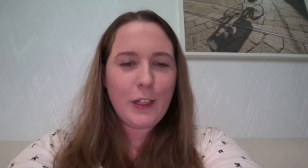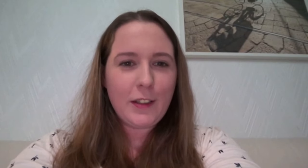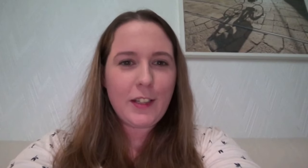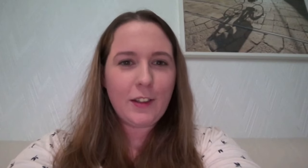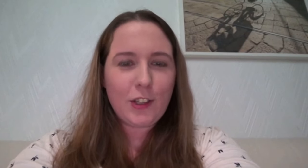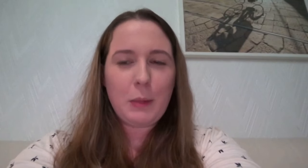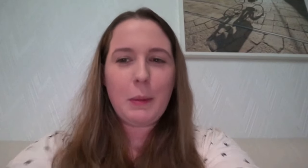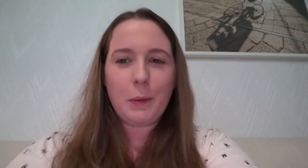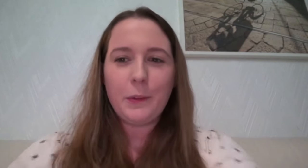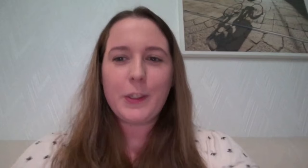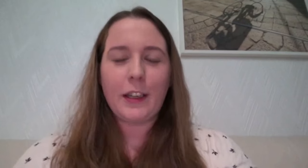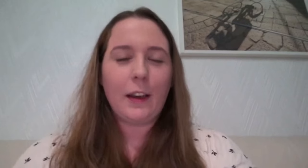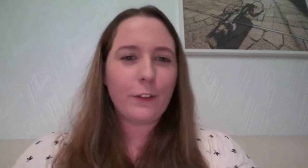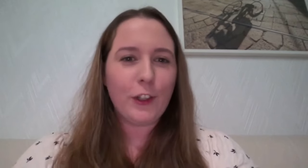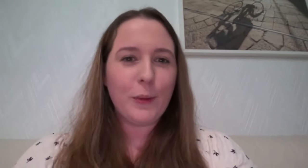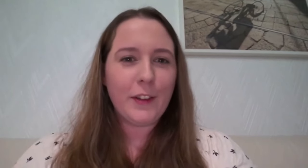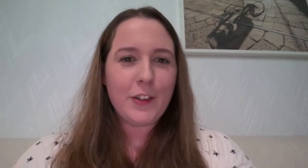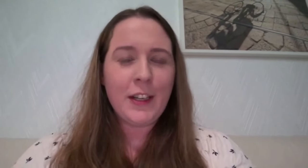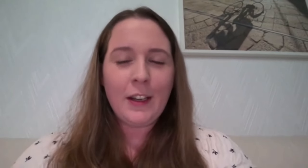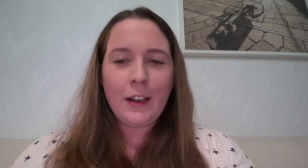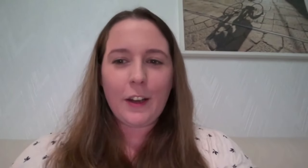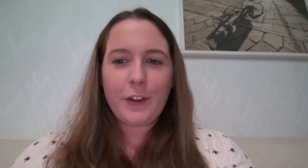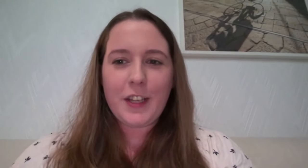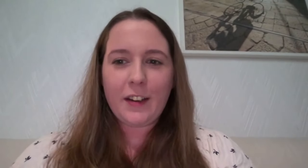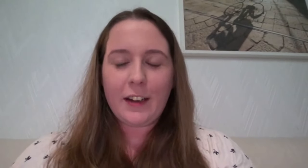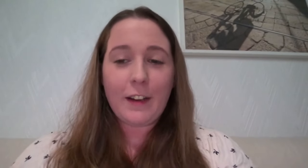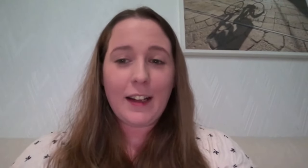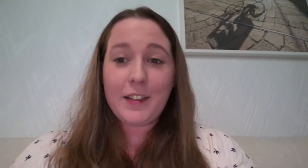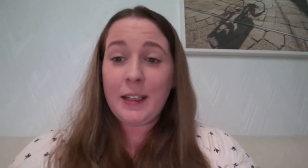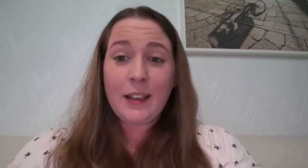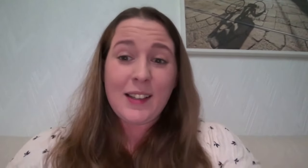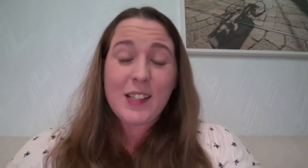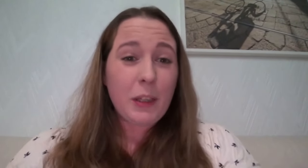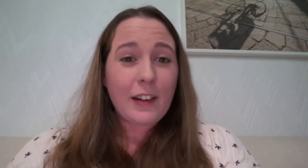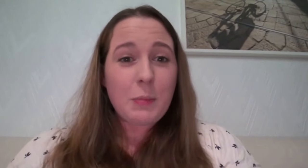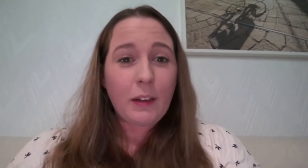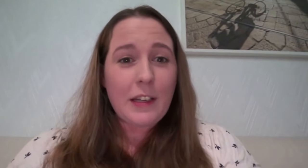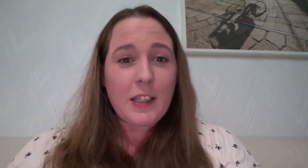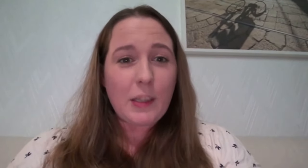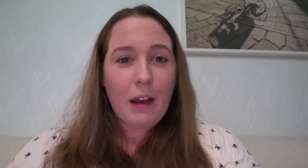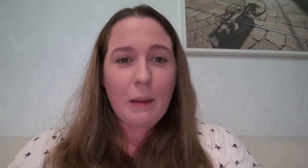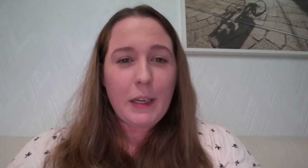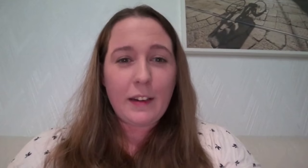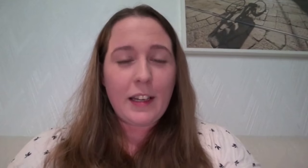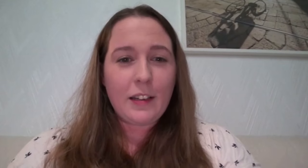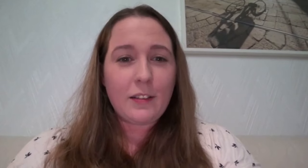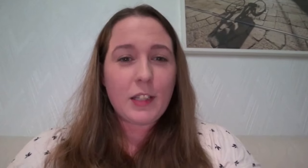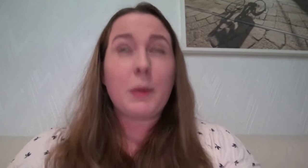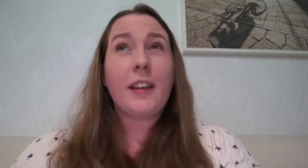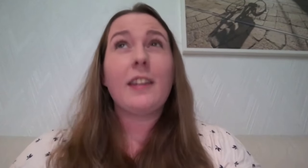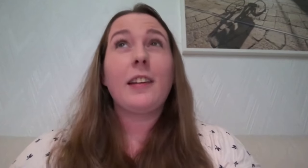your own, and there's going to be people sticking up for you when there's others there. And I've had similar experiences to Pam